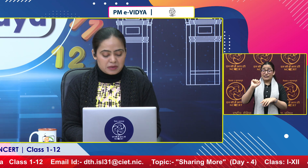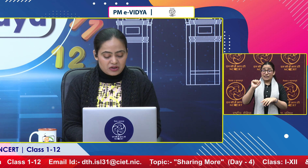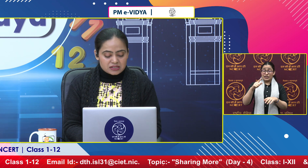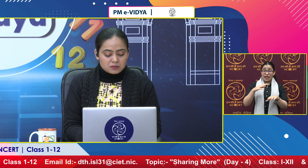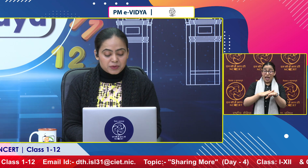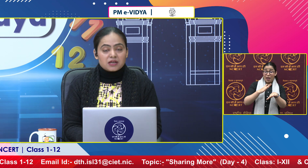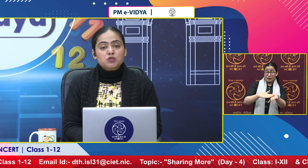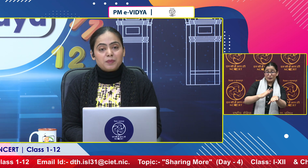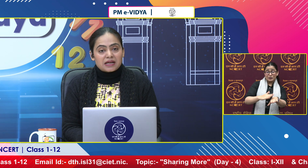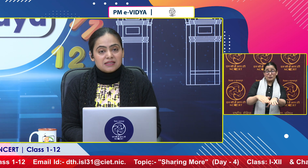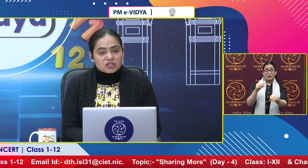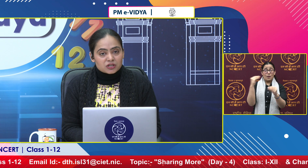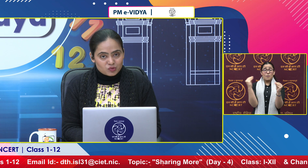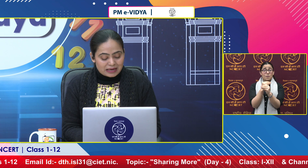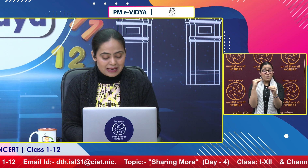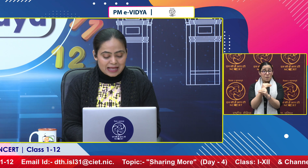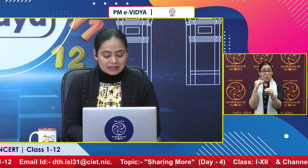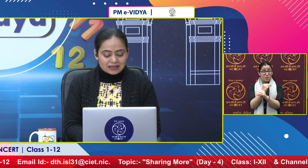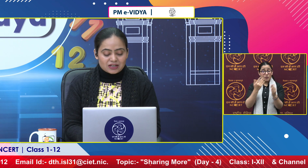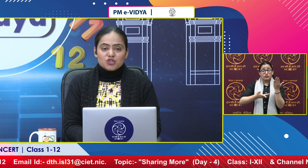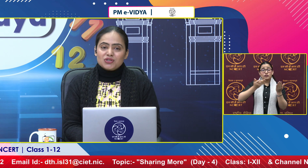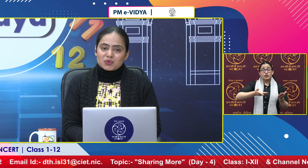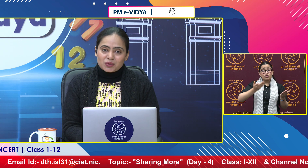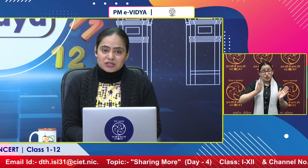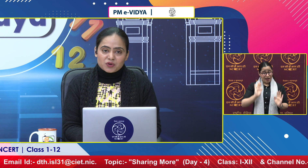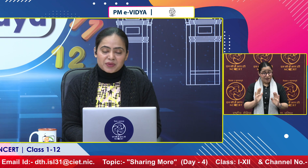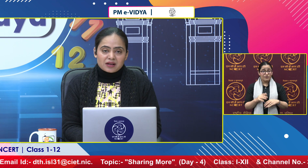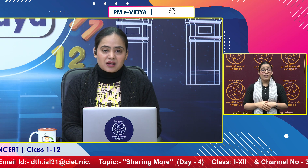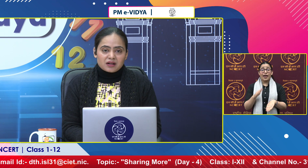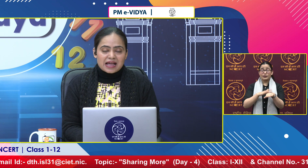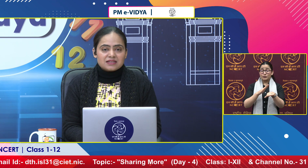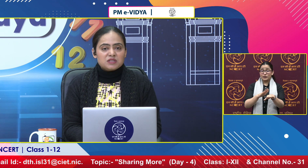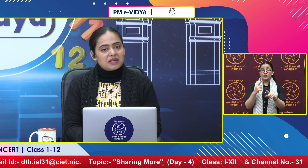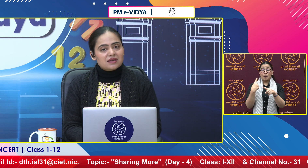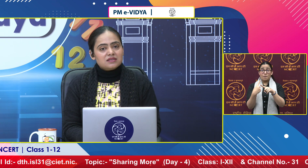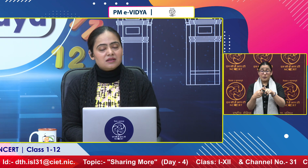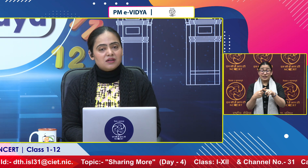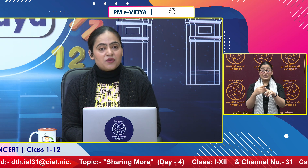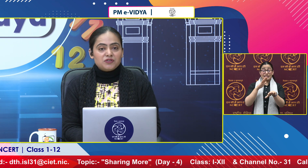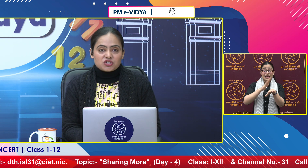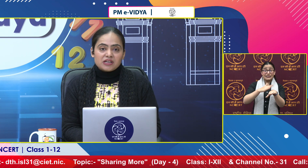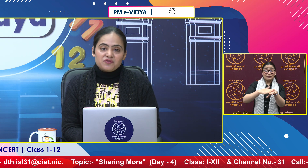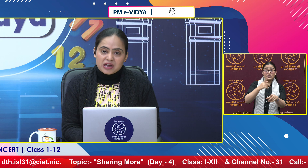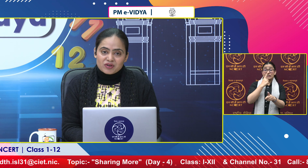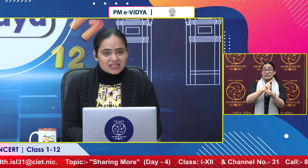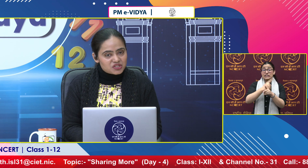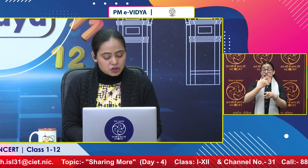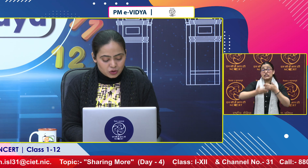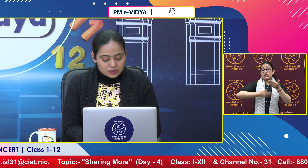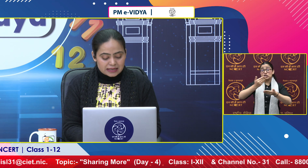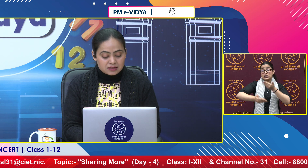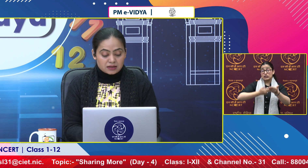rich experience in peer-to-peer teacher training and she is also has experience of teaching at